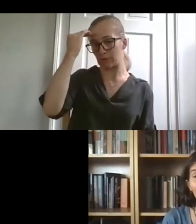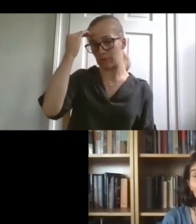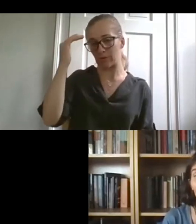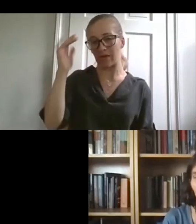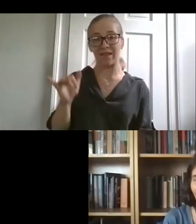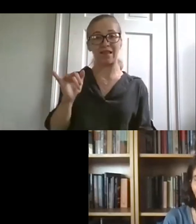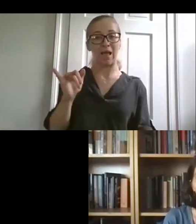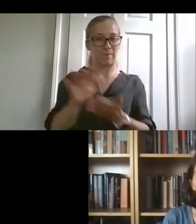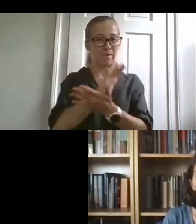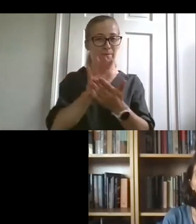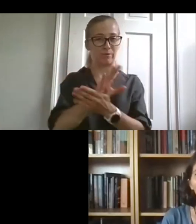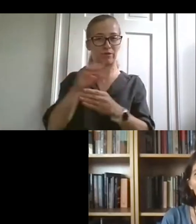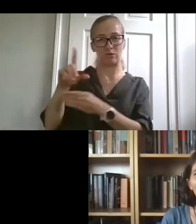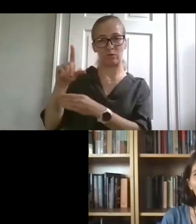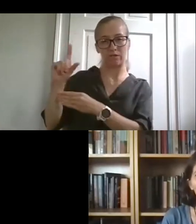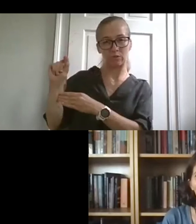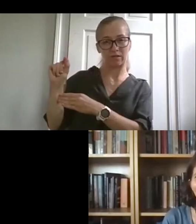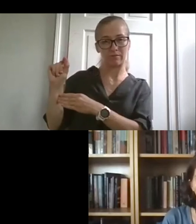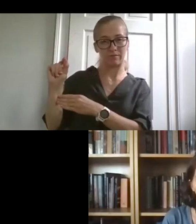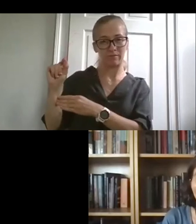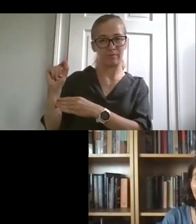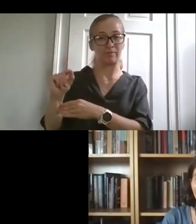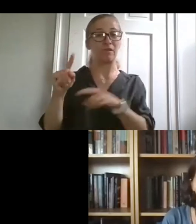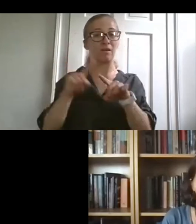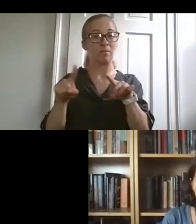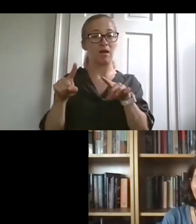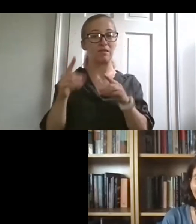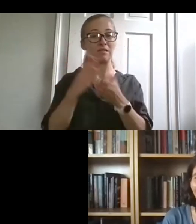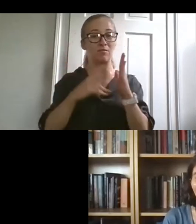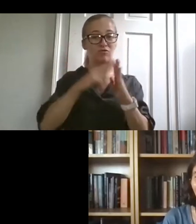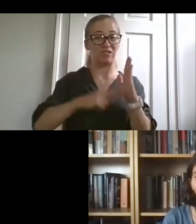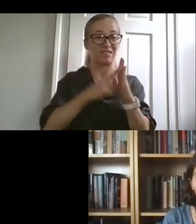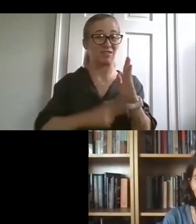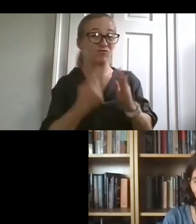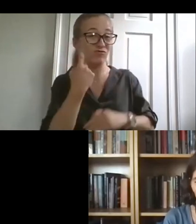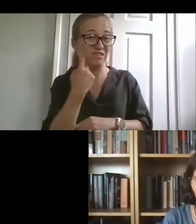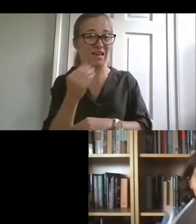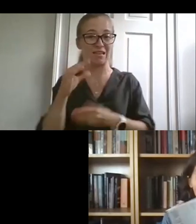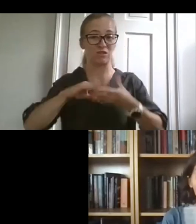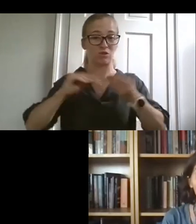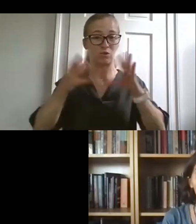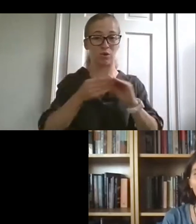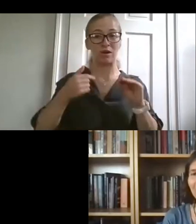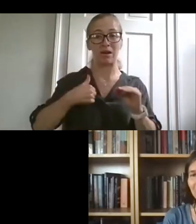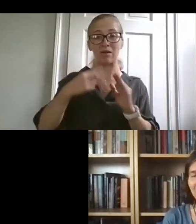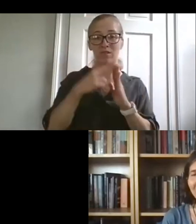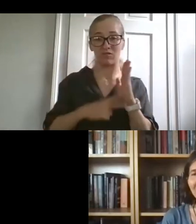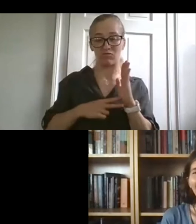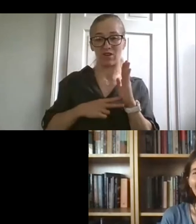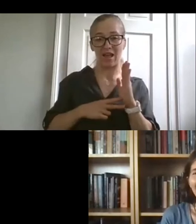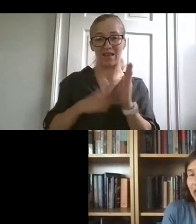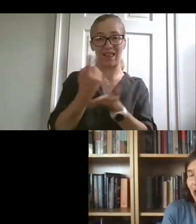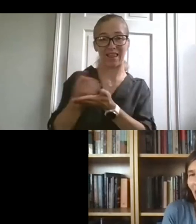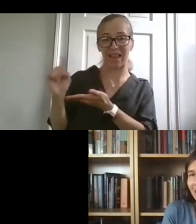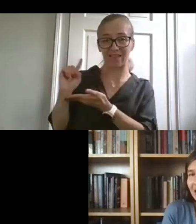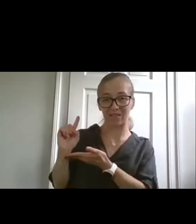in 2020. But I've done some readings from it recently. And this story that I wrote that came out in the Yale Review came out last week. And